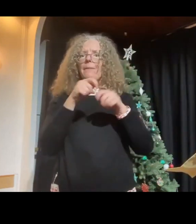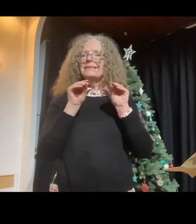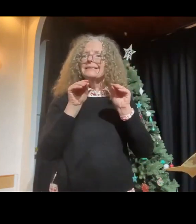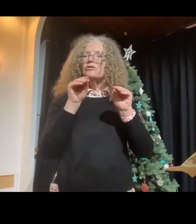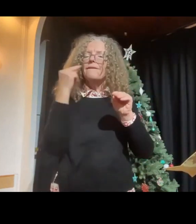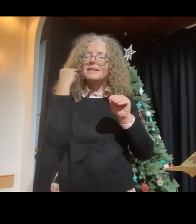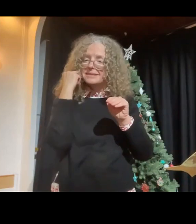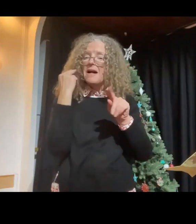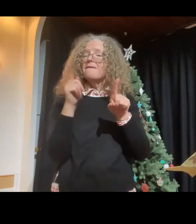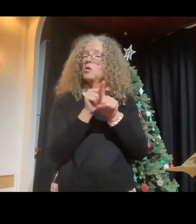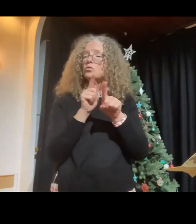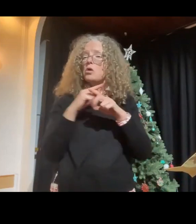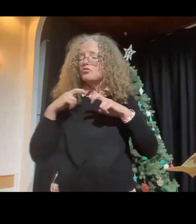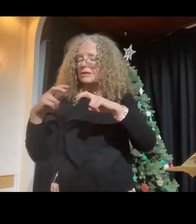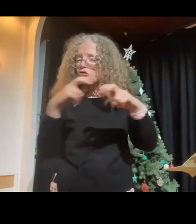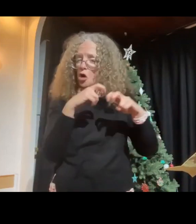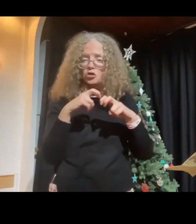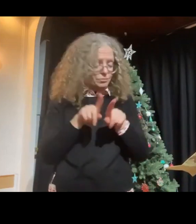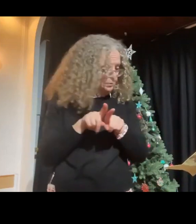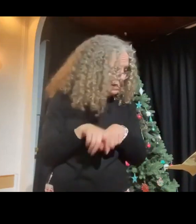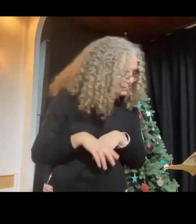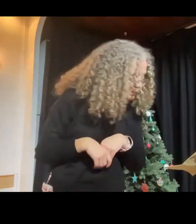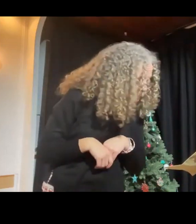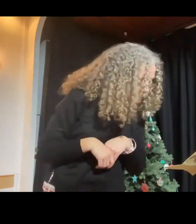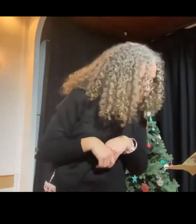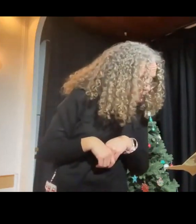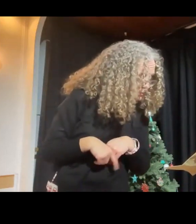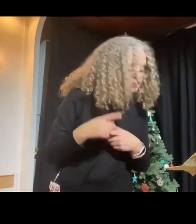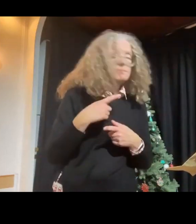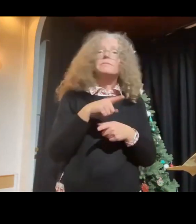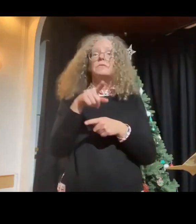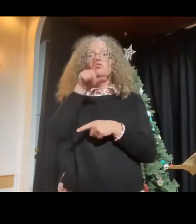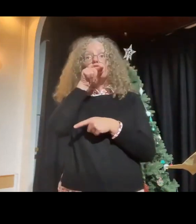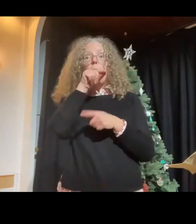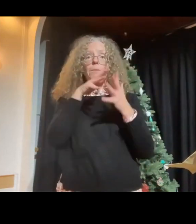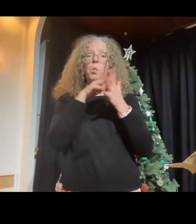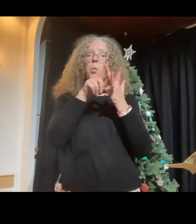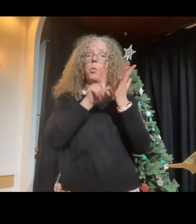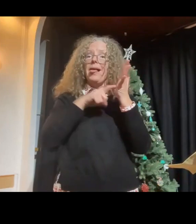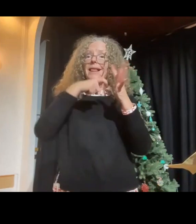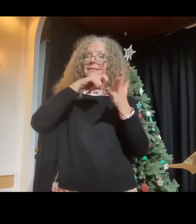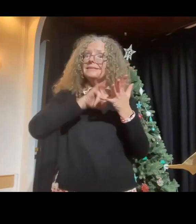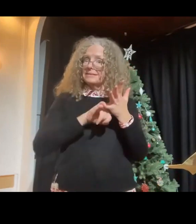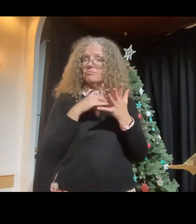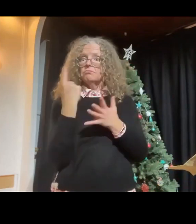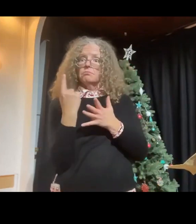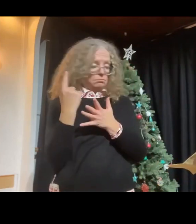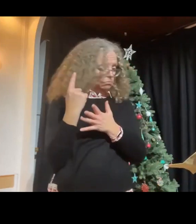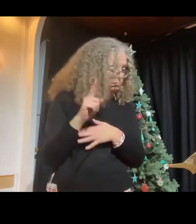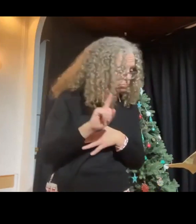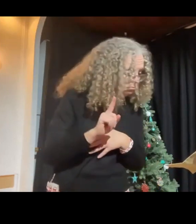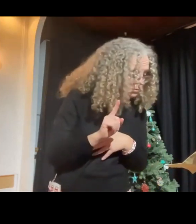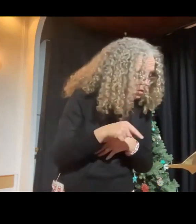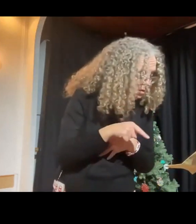Her area focuses on people training to become teachers of the deaf and research in that same area. Rob